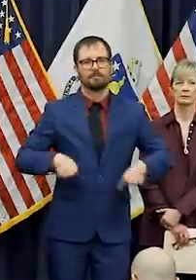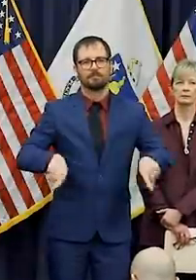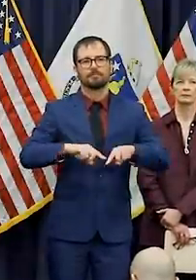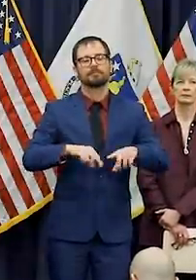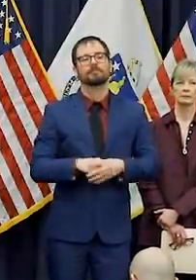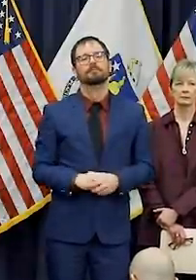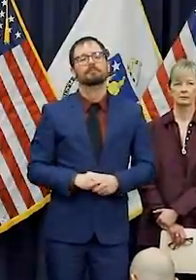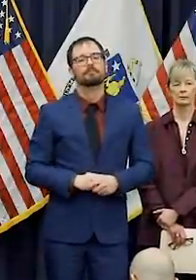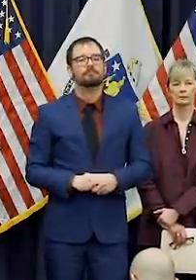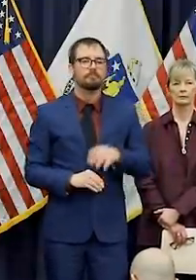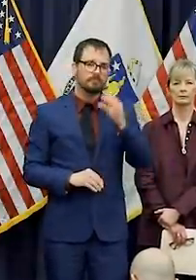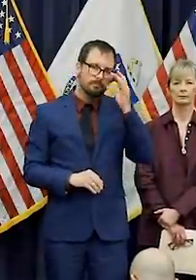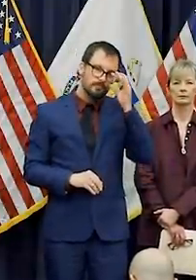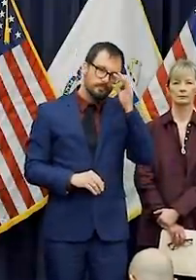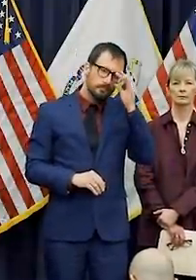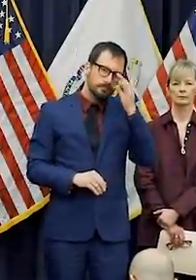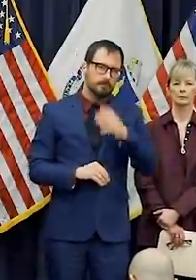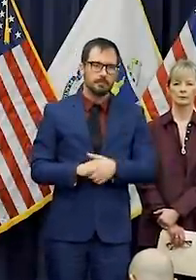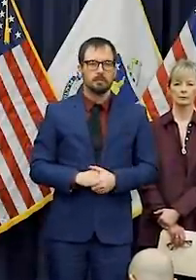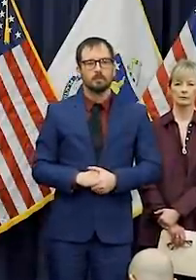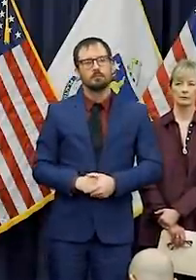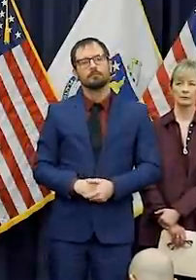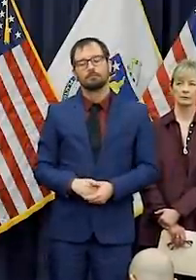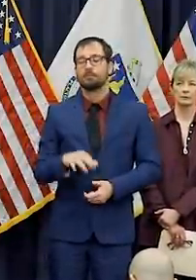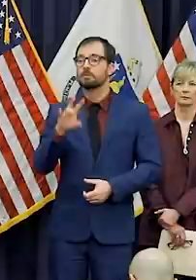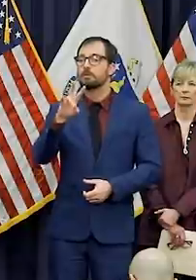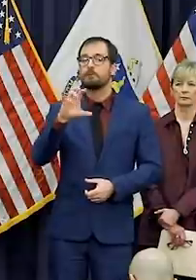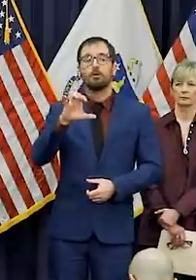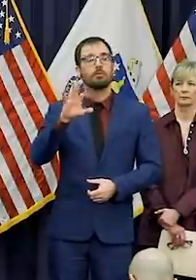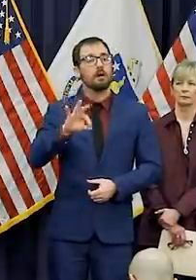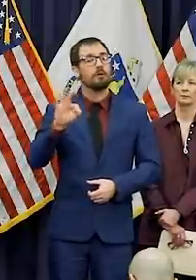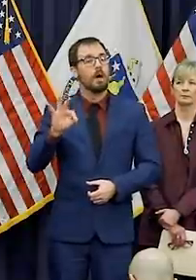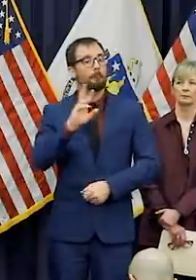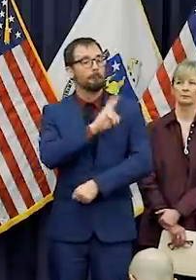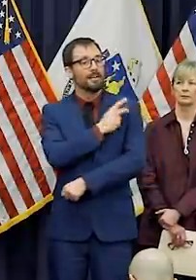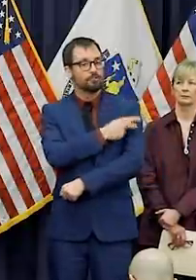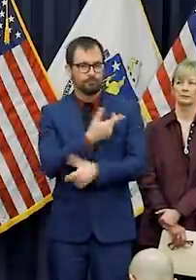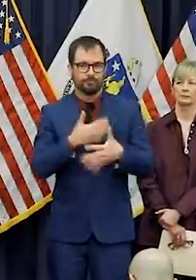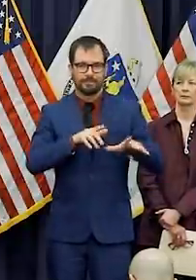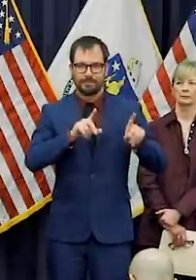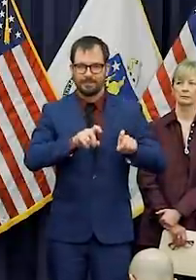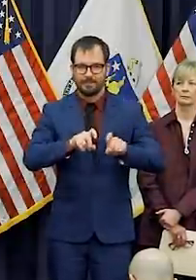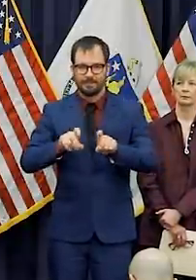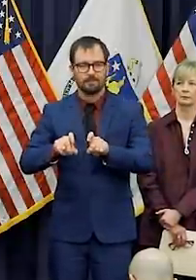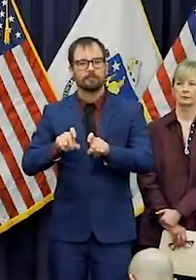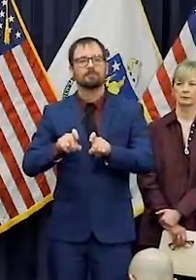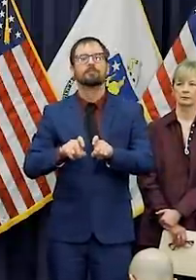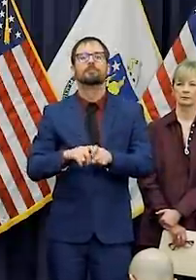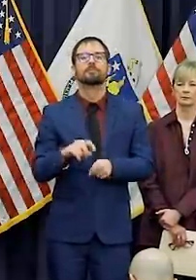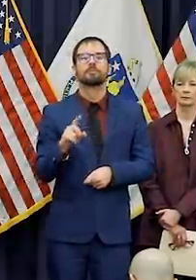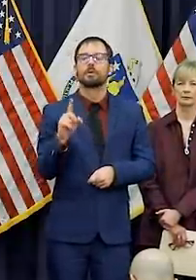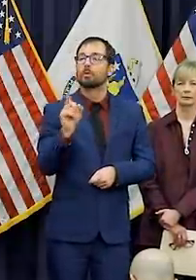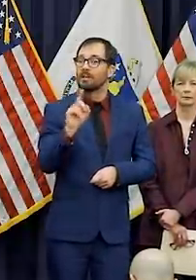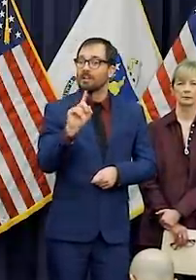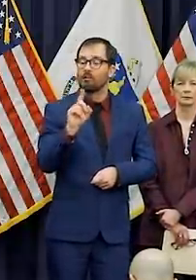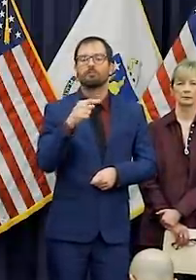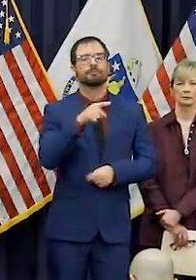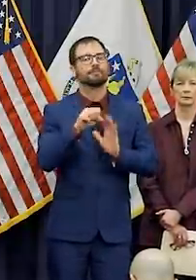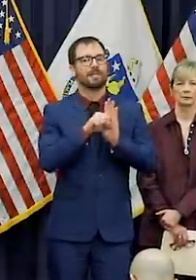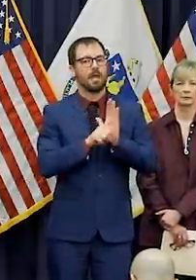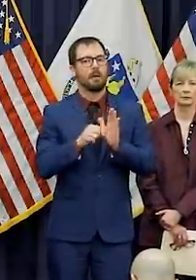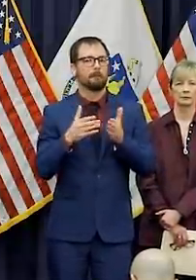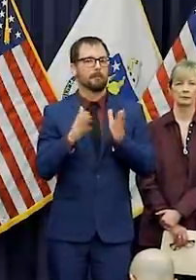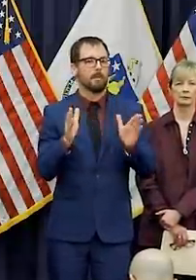799 patients have been tested by our Massachusetts State Public Health Laboratory, up from 475 people